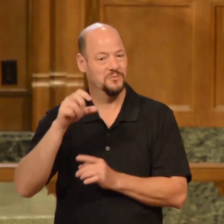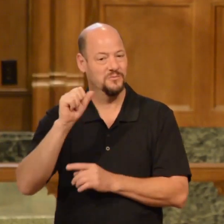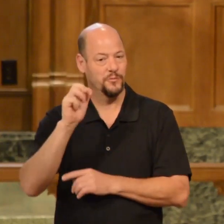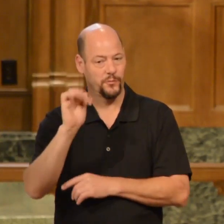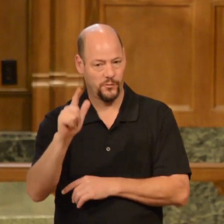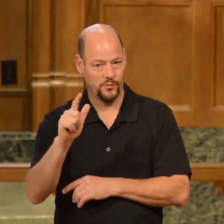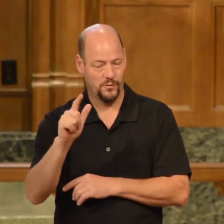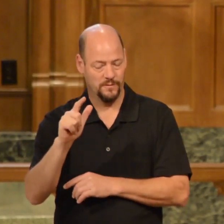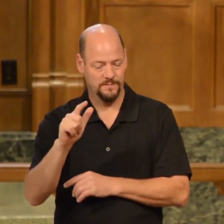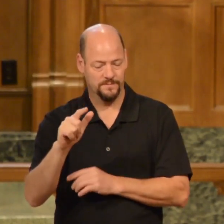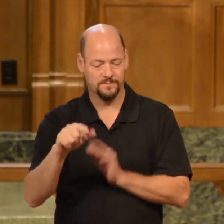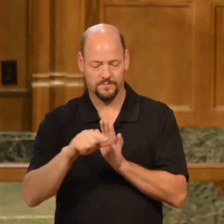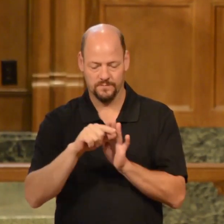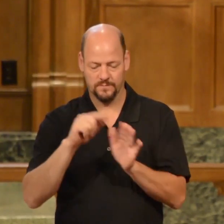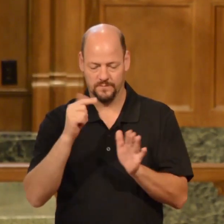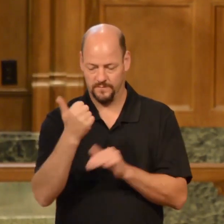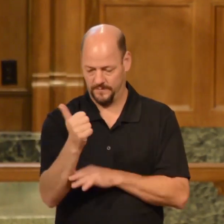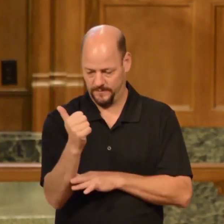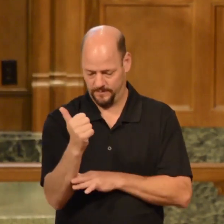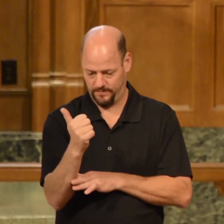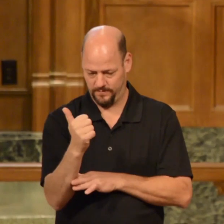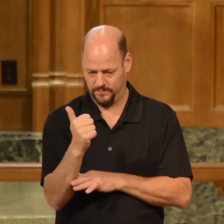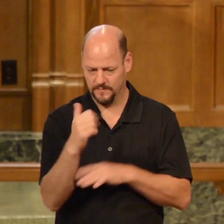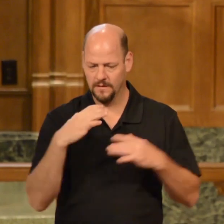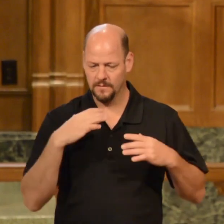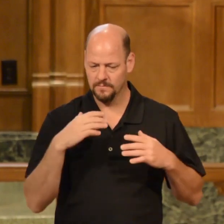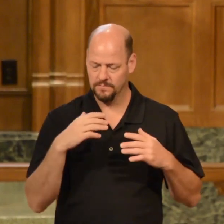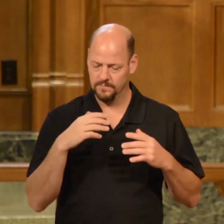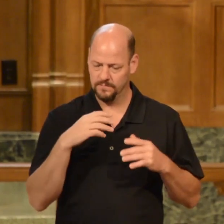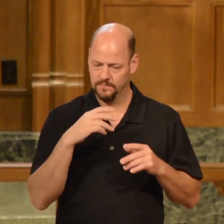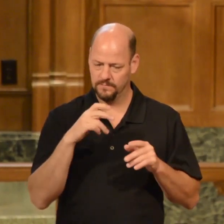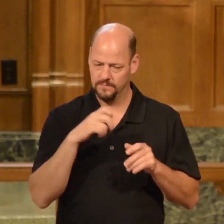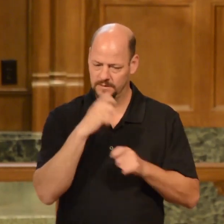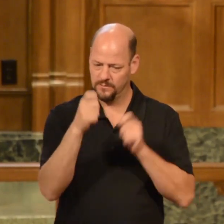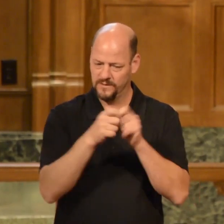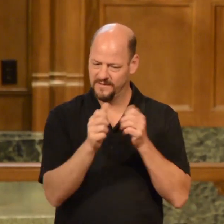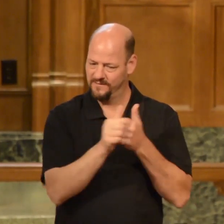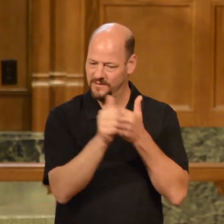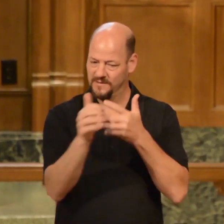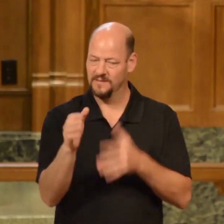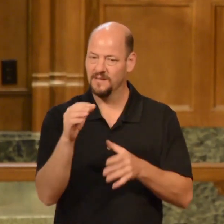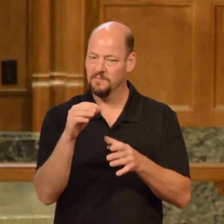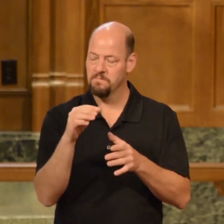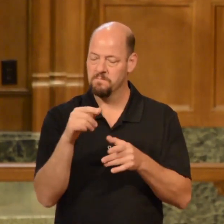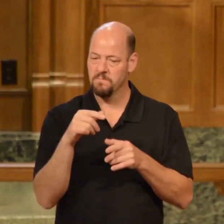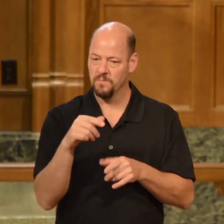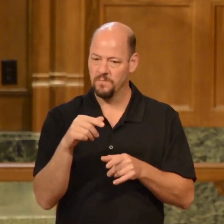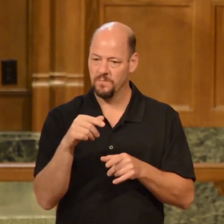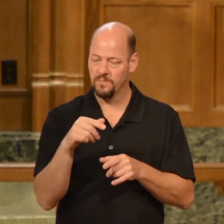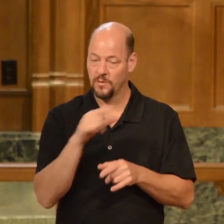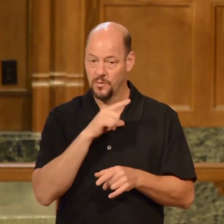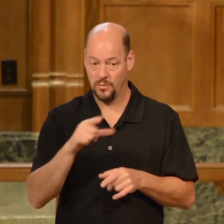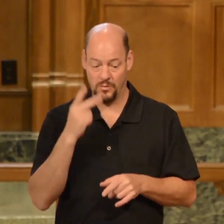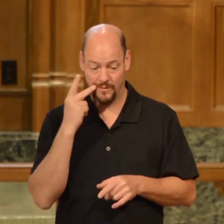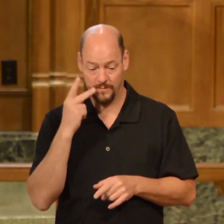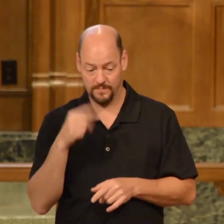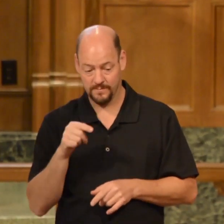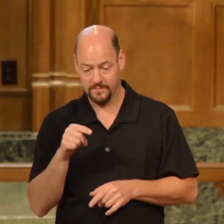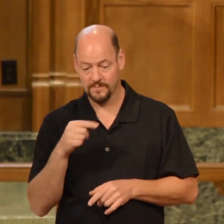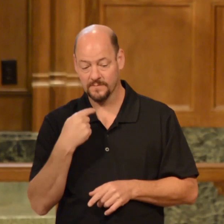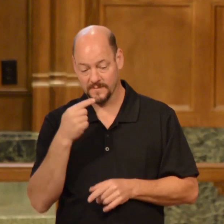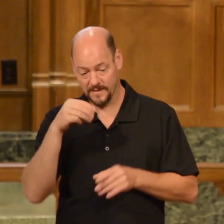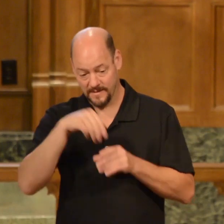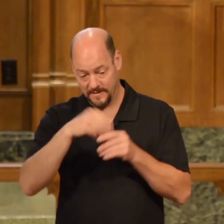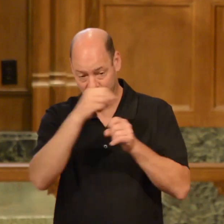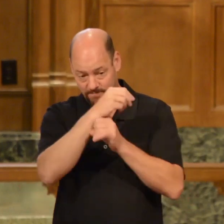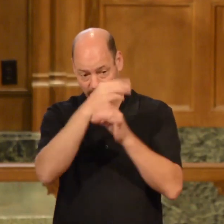10 there was a certain disciple at Damascus named Ananias and to him the Lord said in a vision Ananias and he said